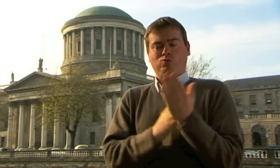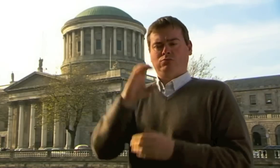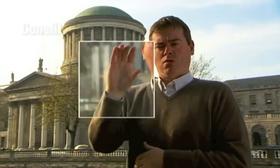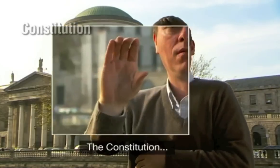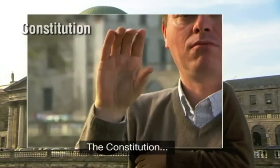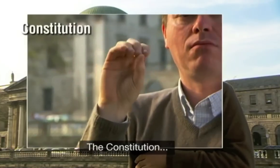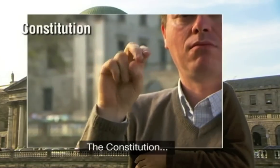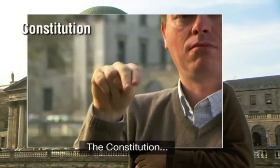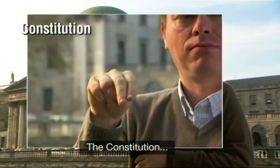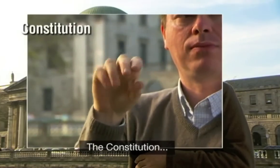The Constitution